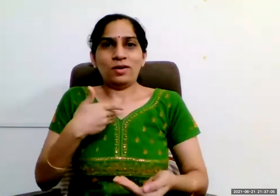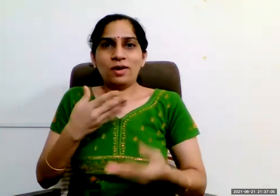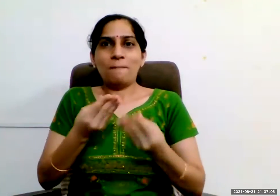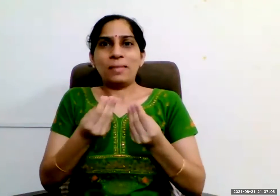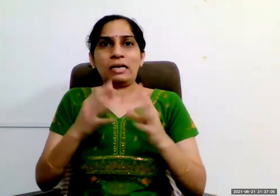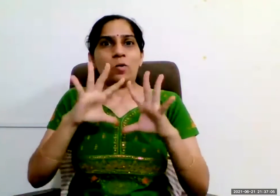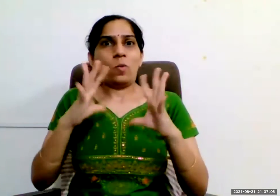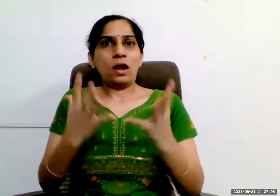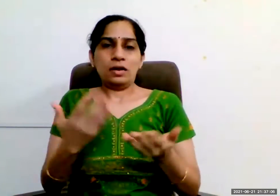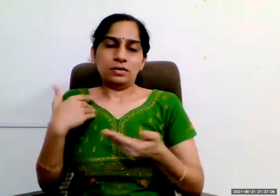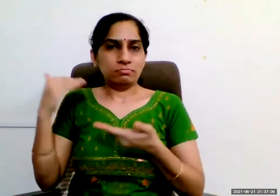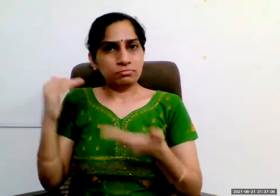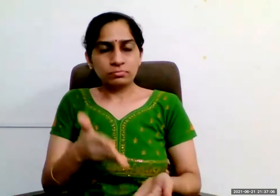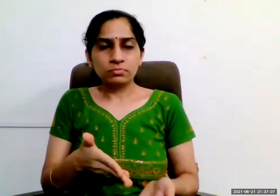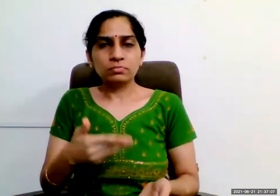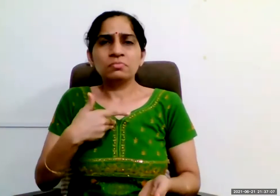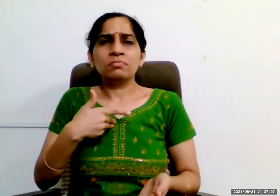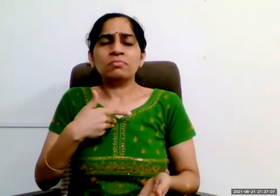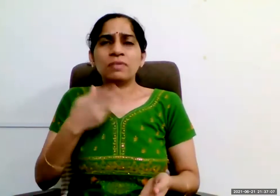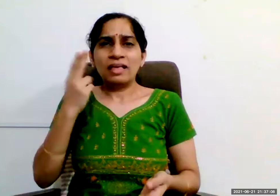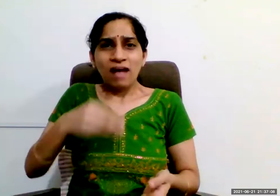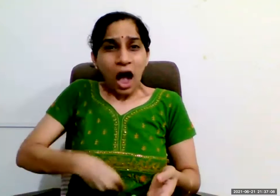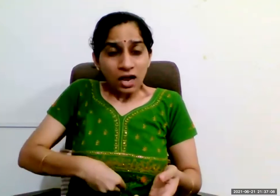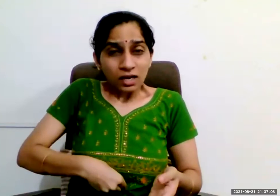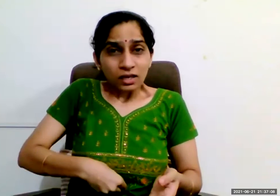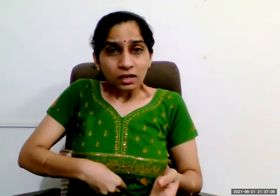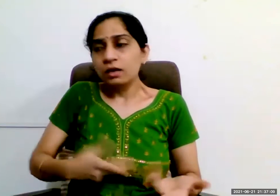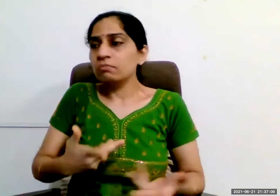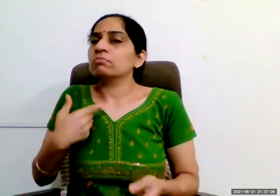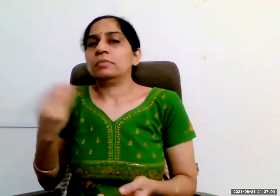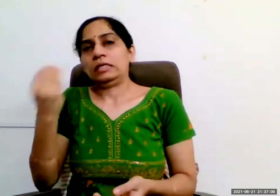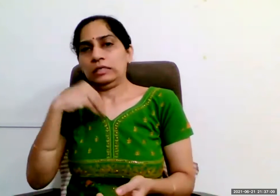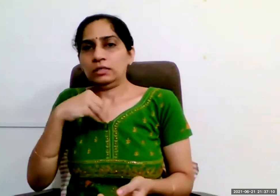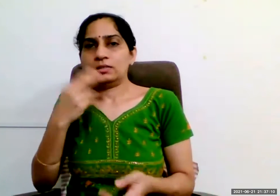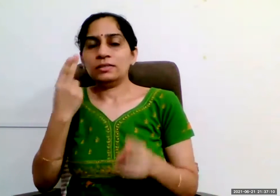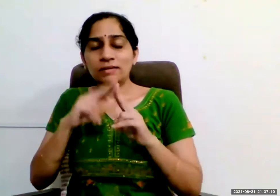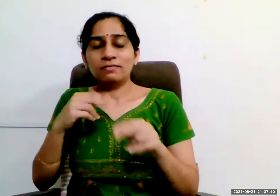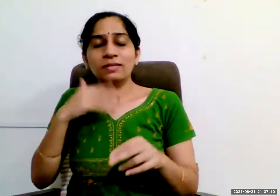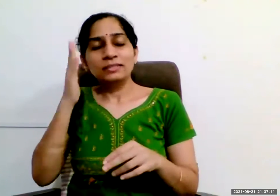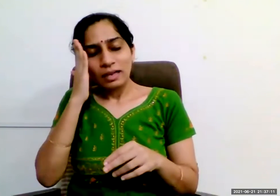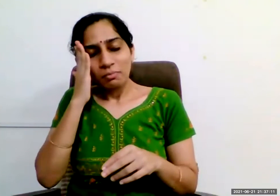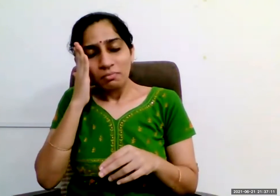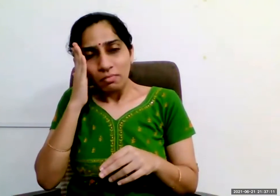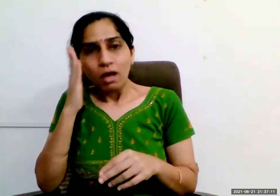When we are feeling sleepy, we sleep. But these are, of course, these are very important things in our